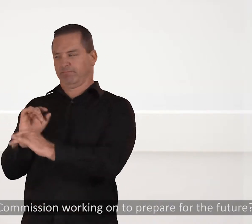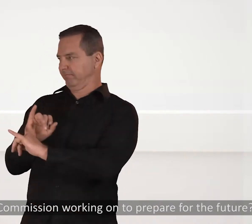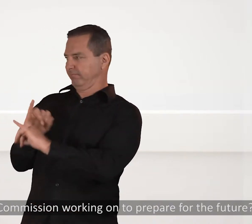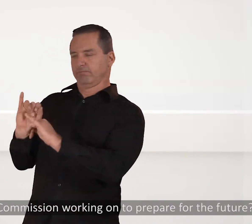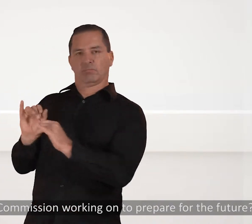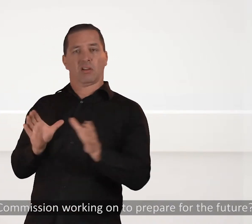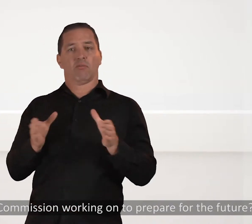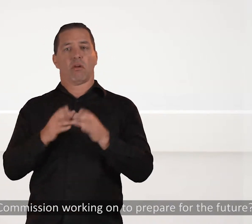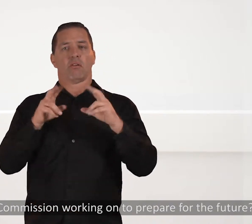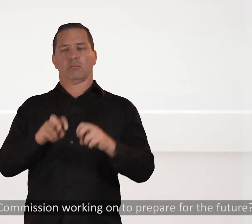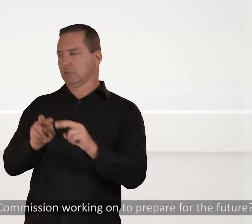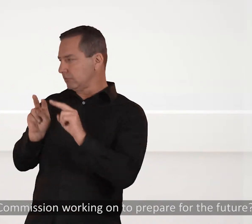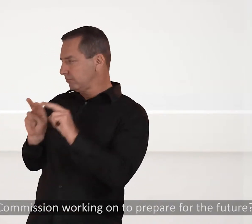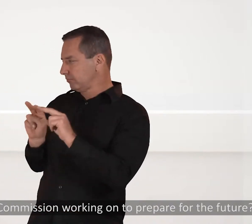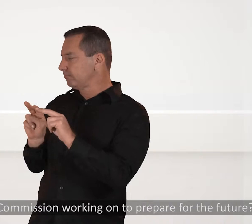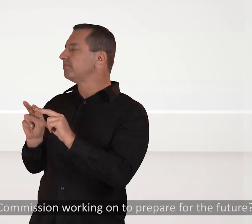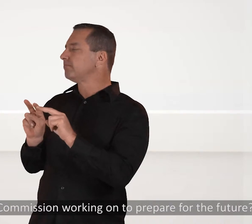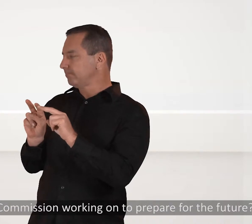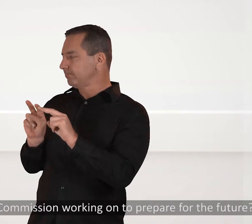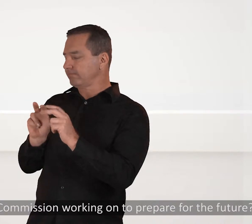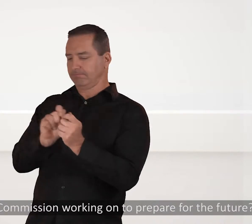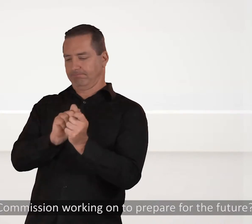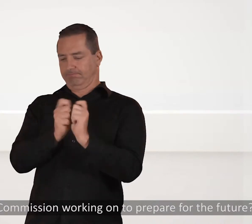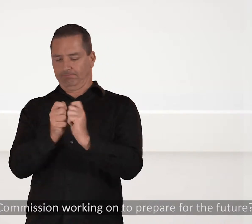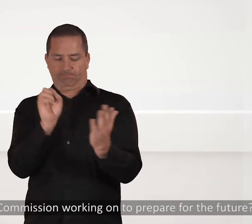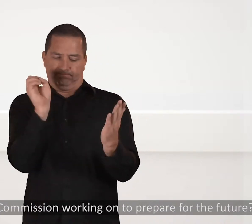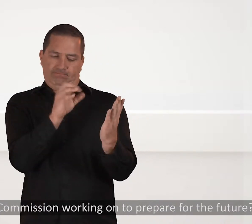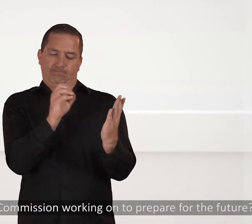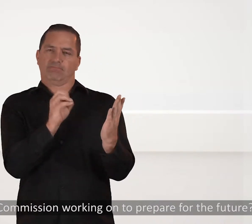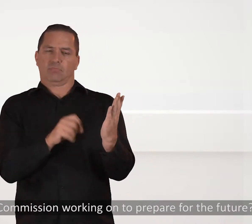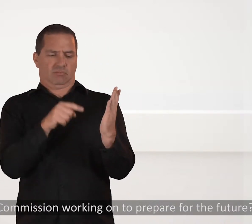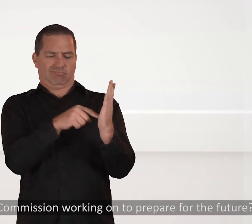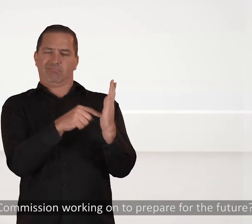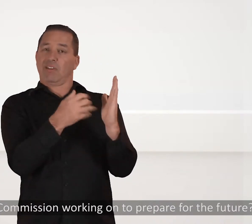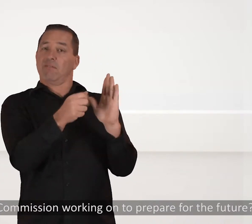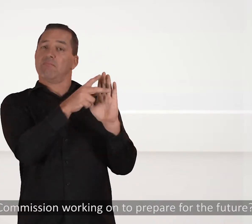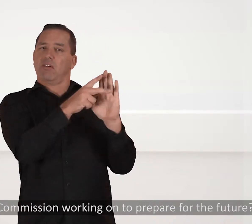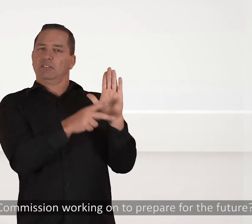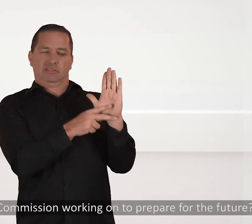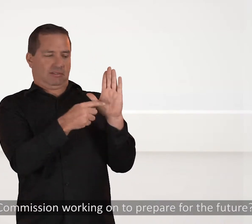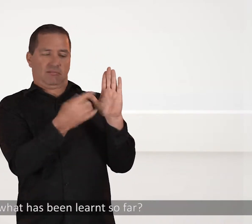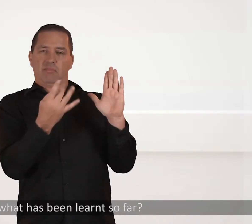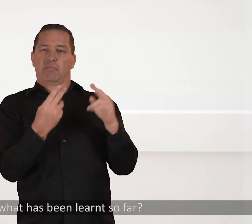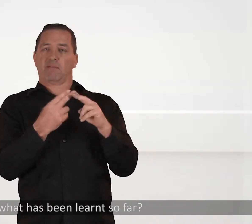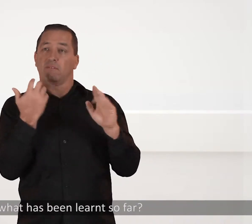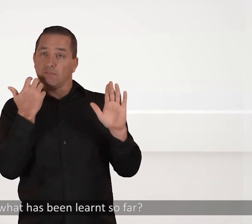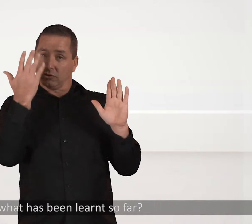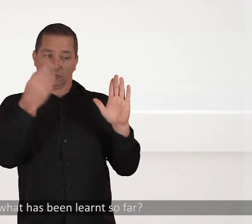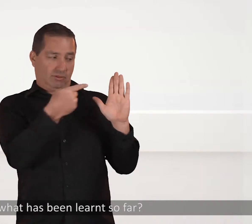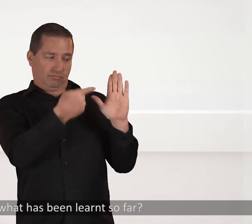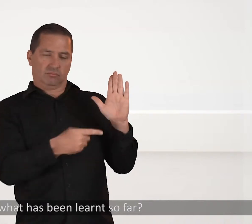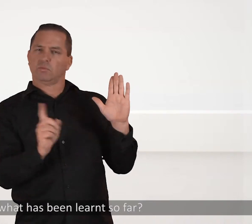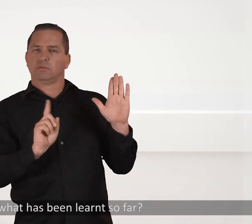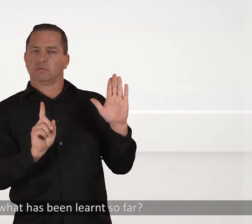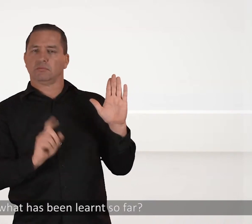What policies is the Royal Commission working on to prepare for the future, and what